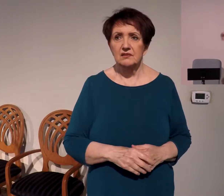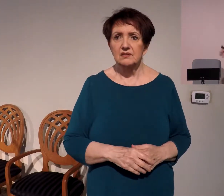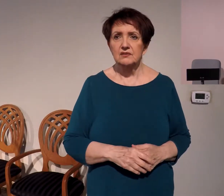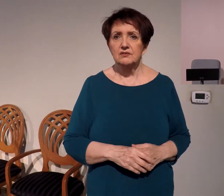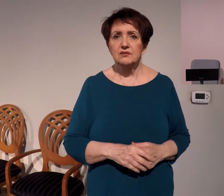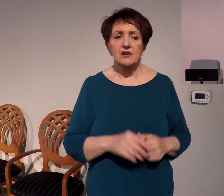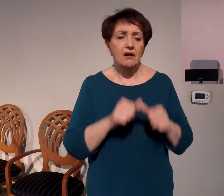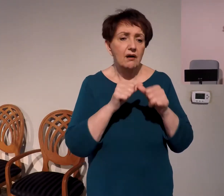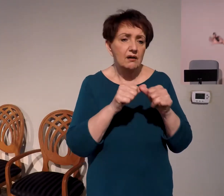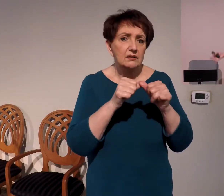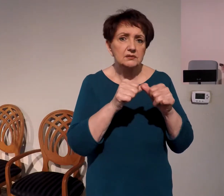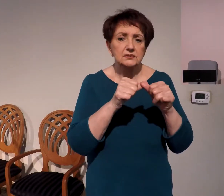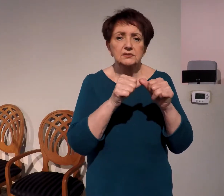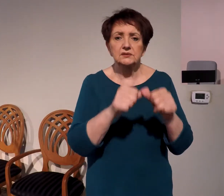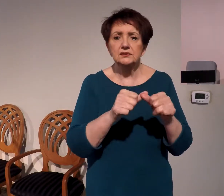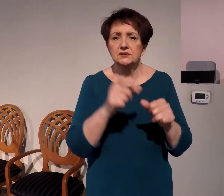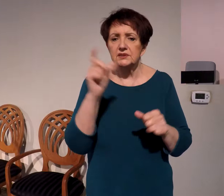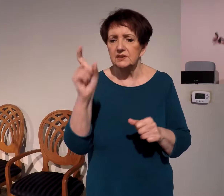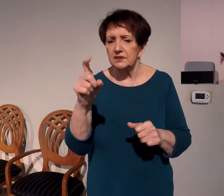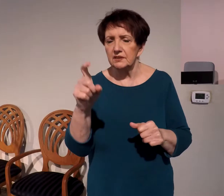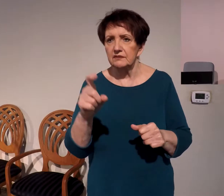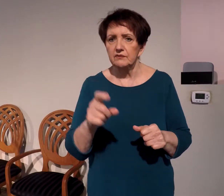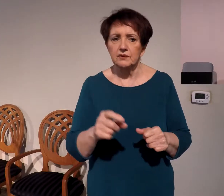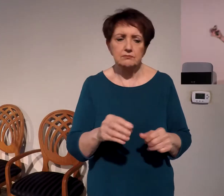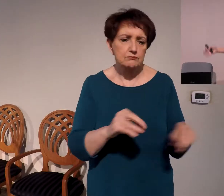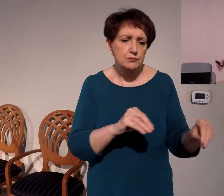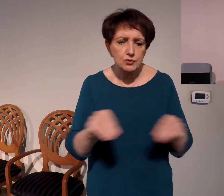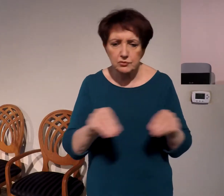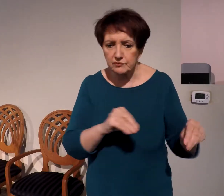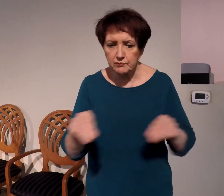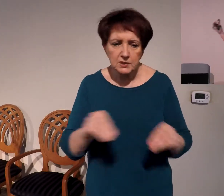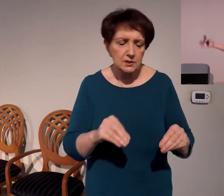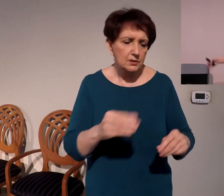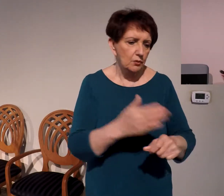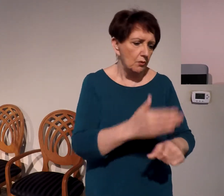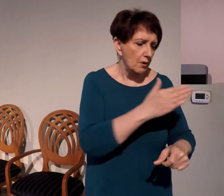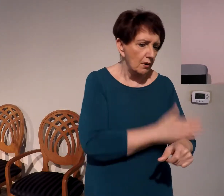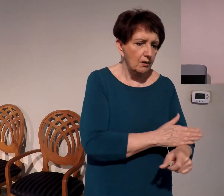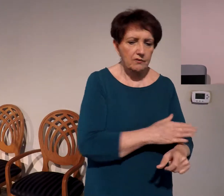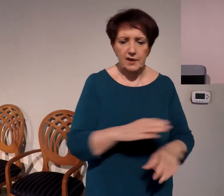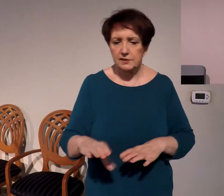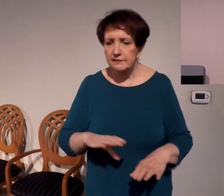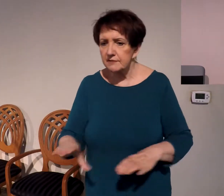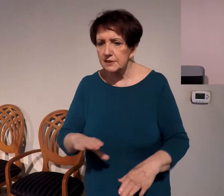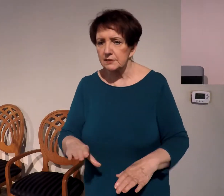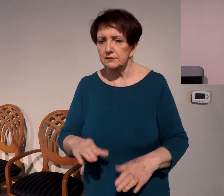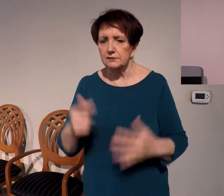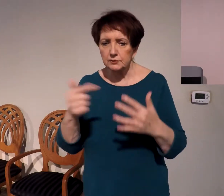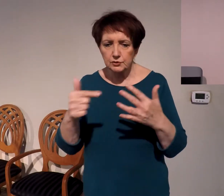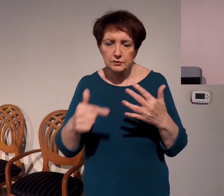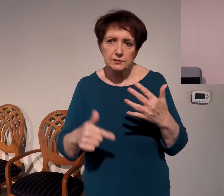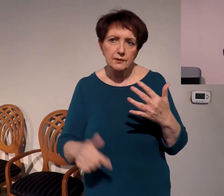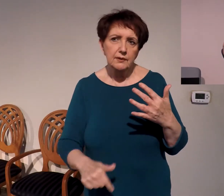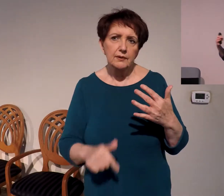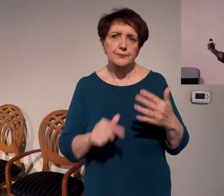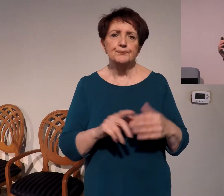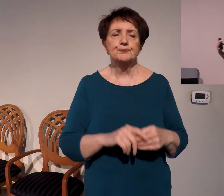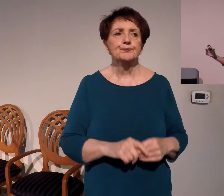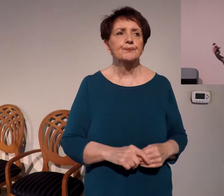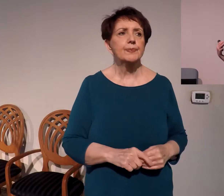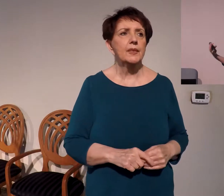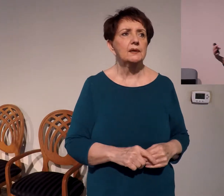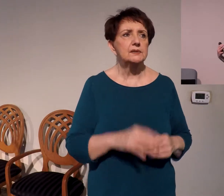never-ending, constant need for movement, growth, activities, and it is